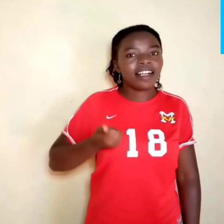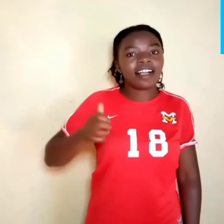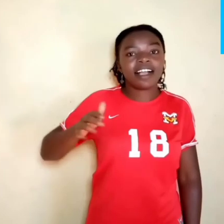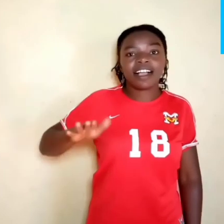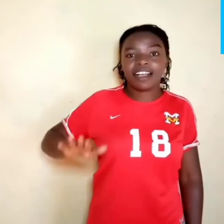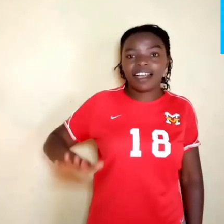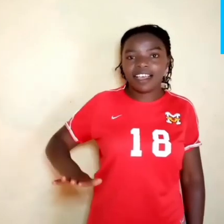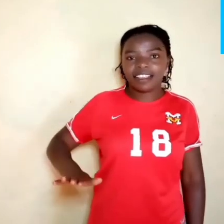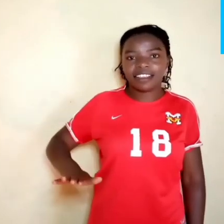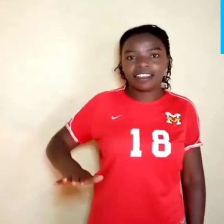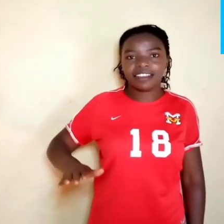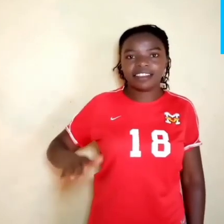Girl,